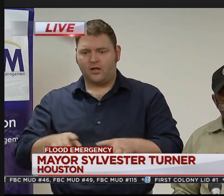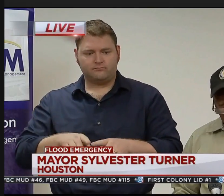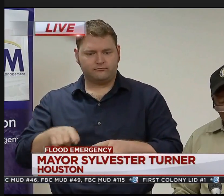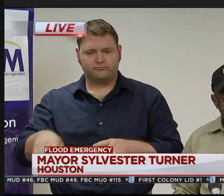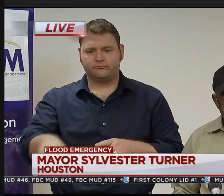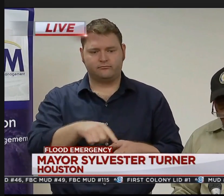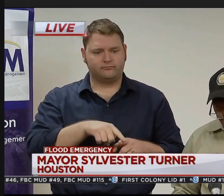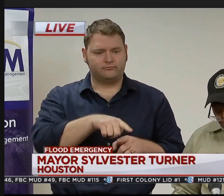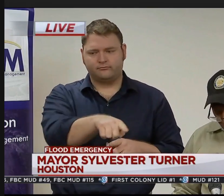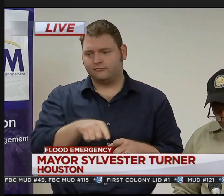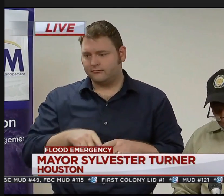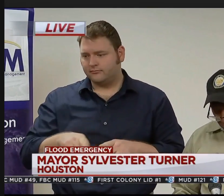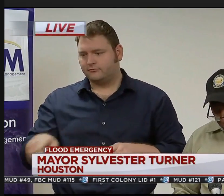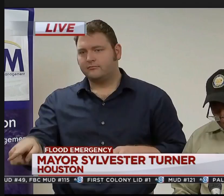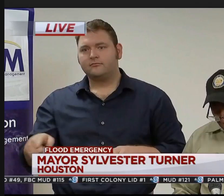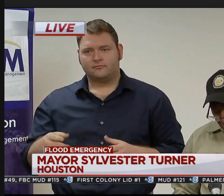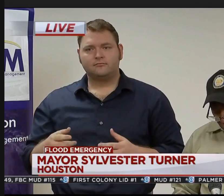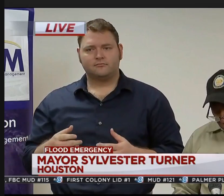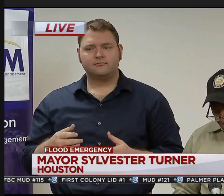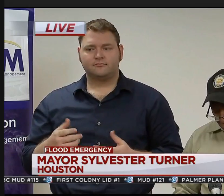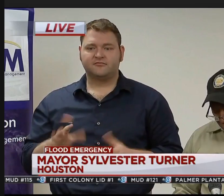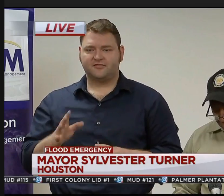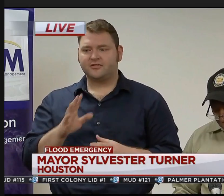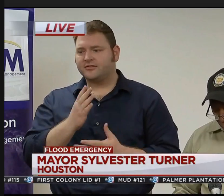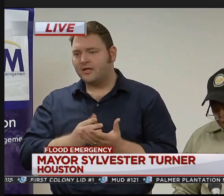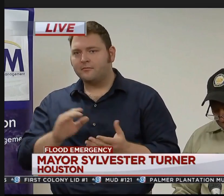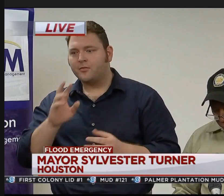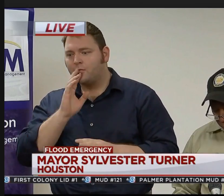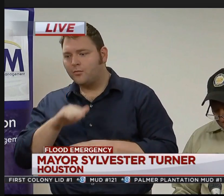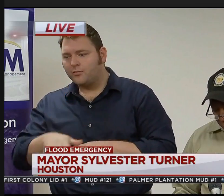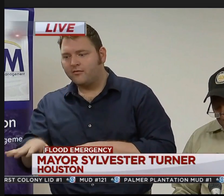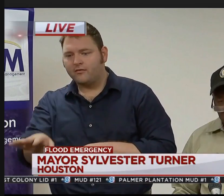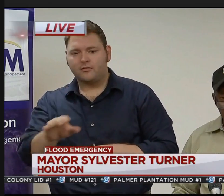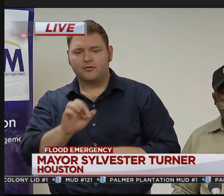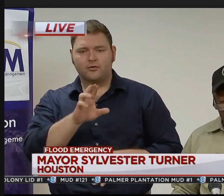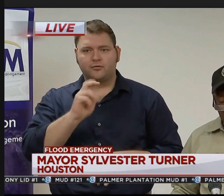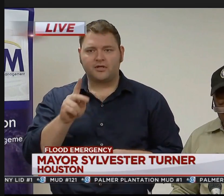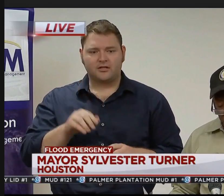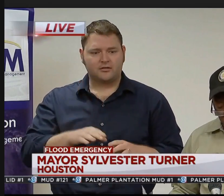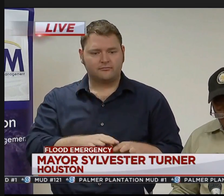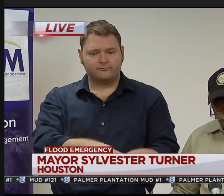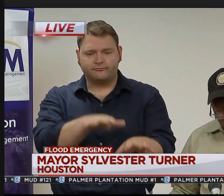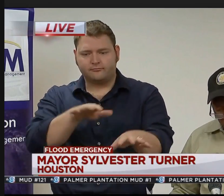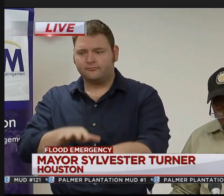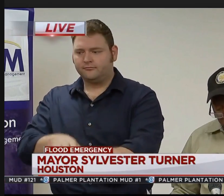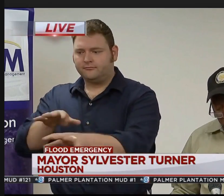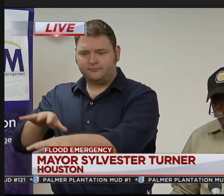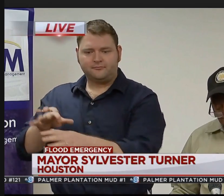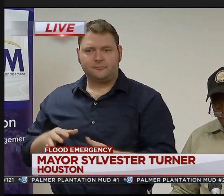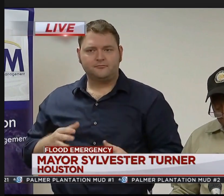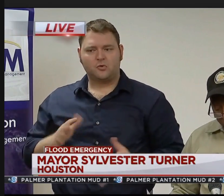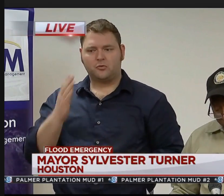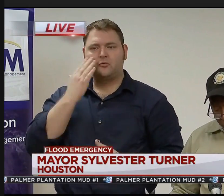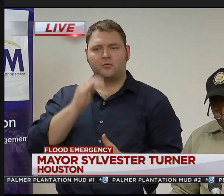flooding. We know that they've already caused flooding. So we're not done with the flooding, even if the skies are clear.